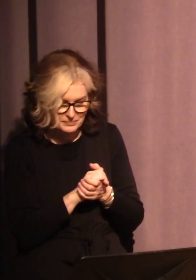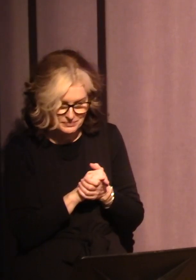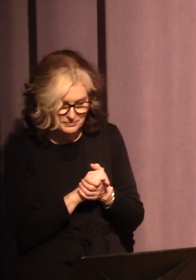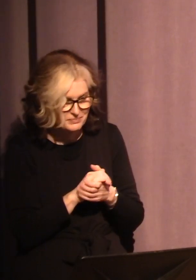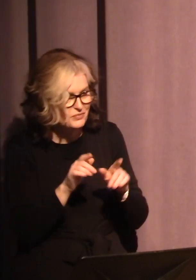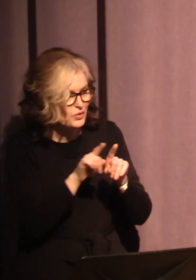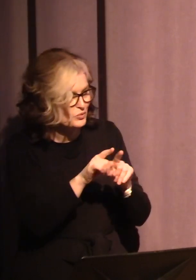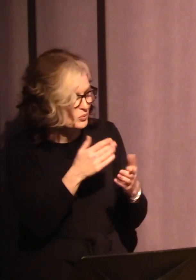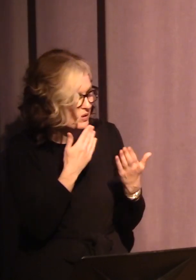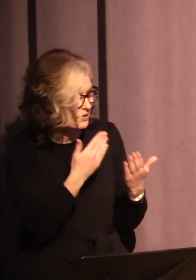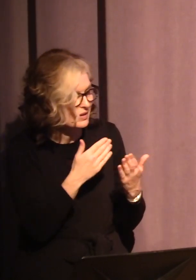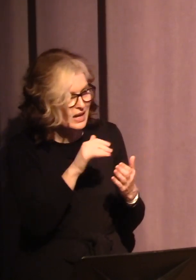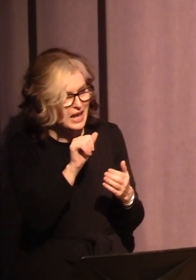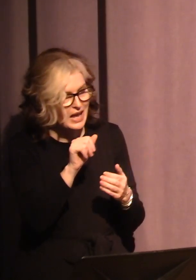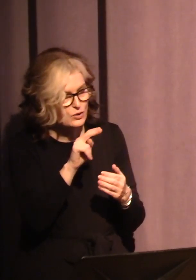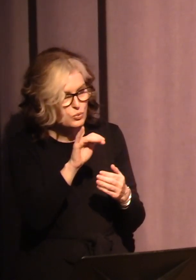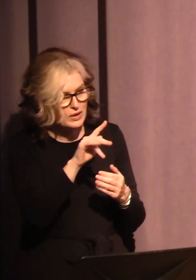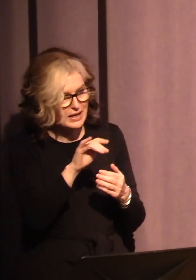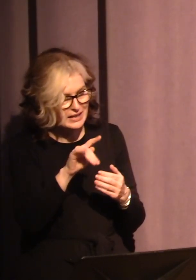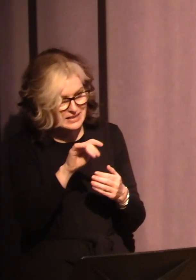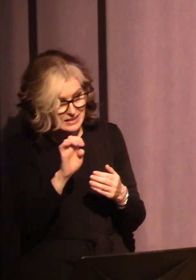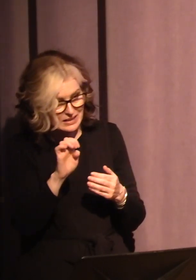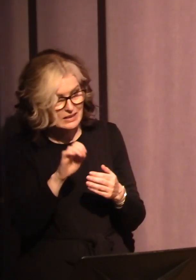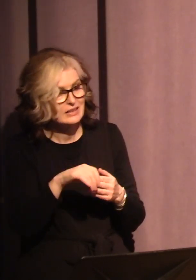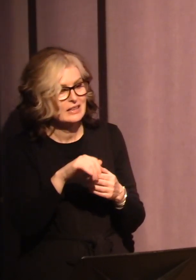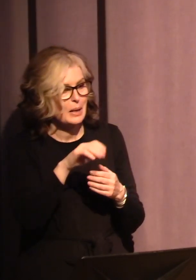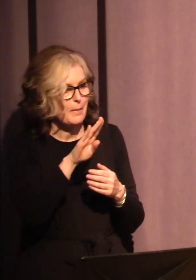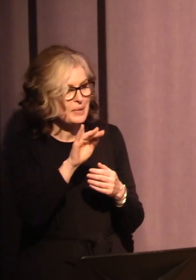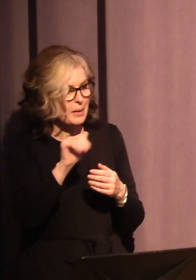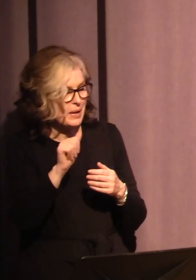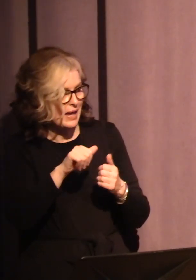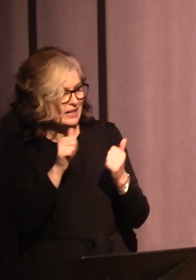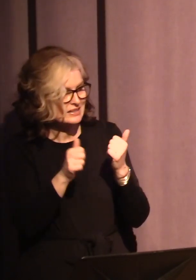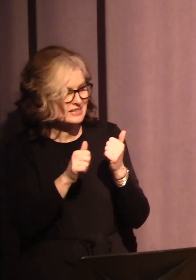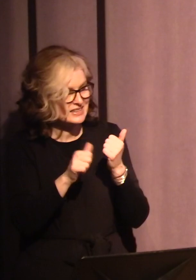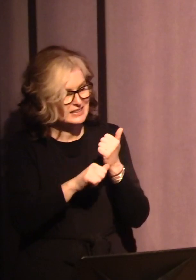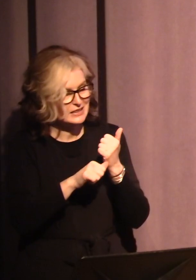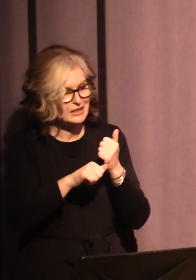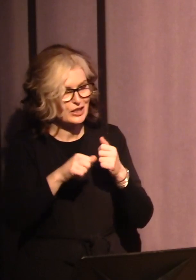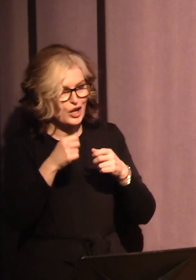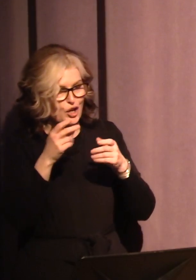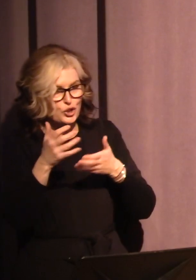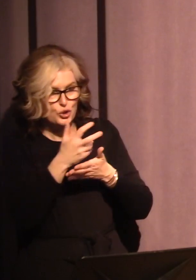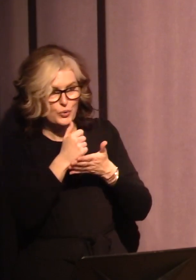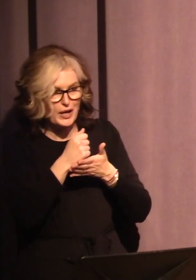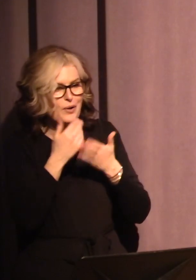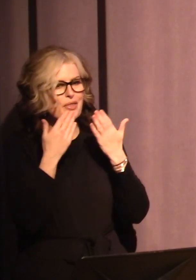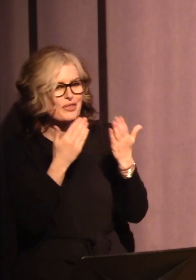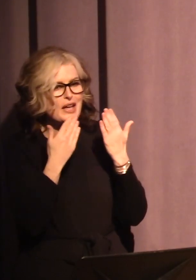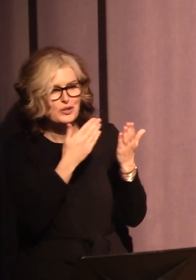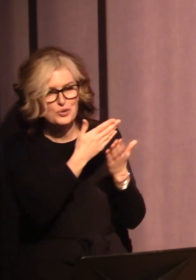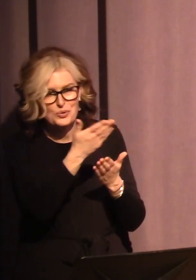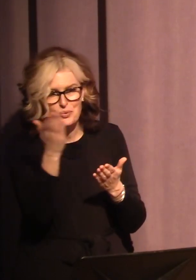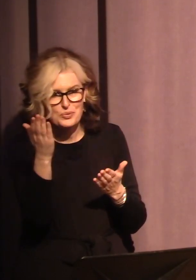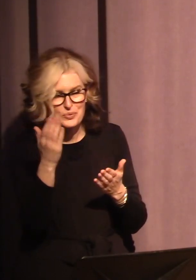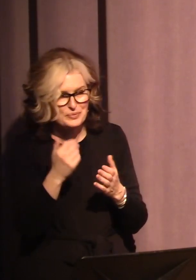I'd also like to thank Antoinette Roberts, Annie, BMA Assistant Curator of Contemporary Art. Thank you.